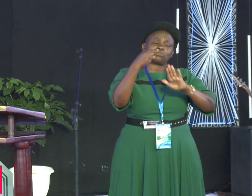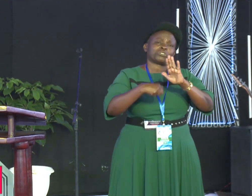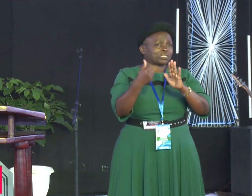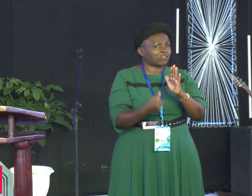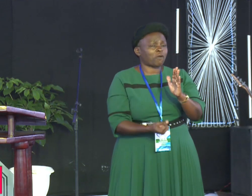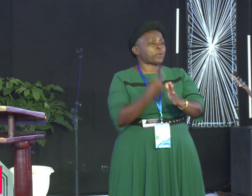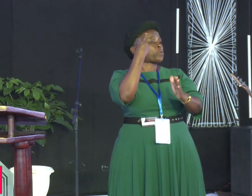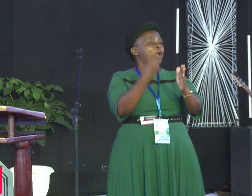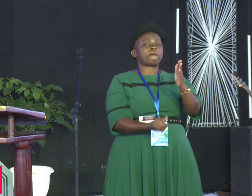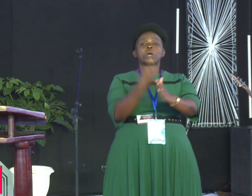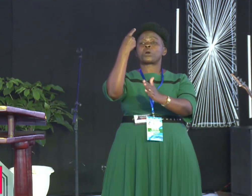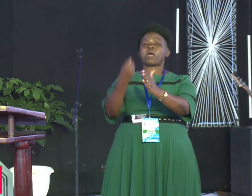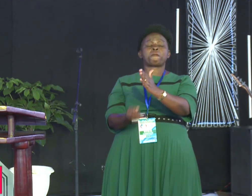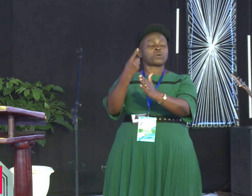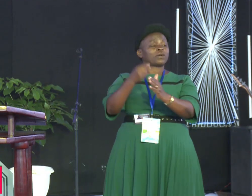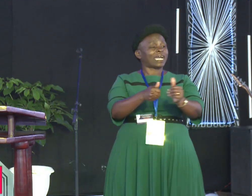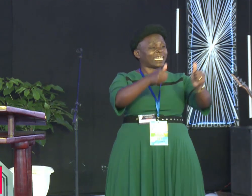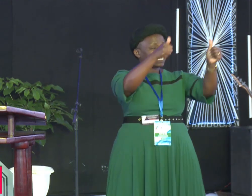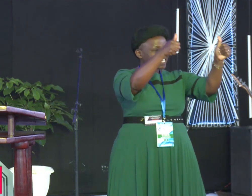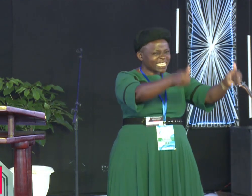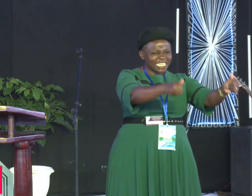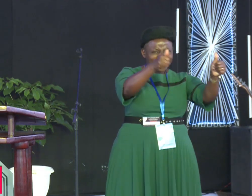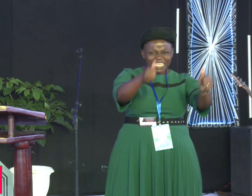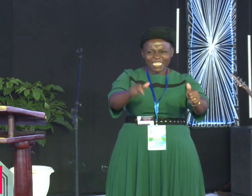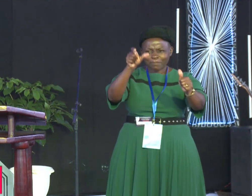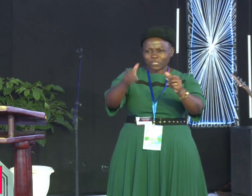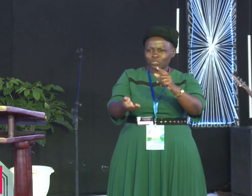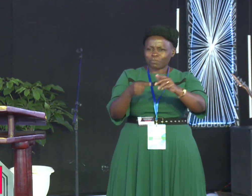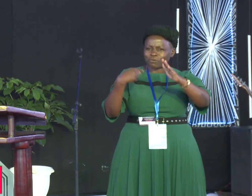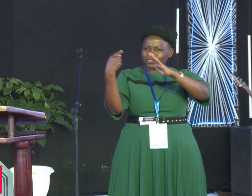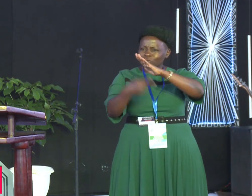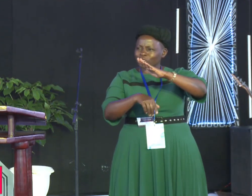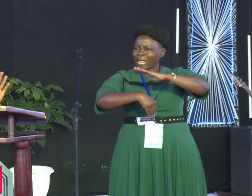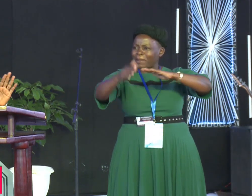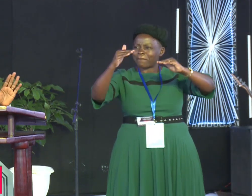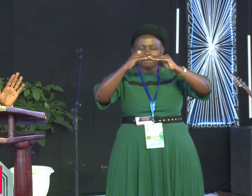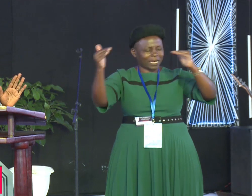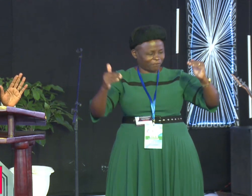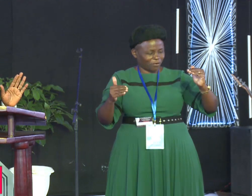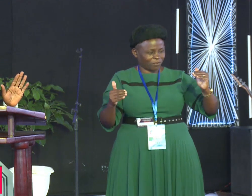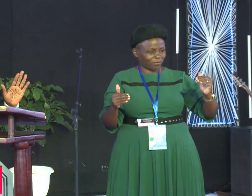They come by themselves. And everyone receives a situation at